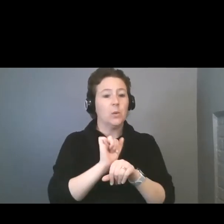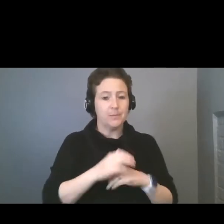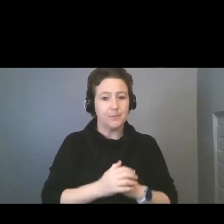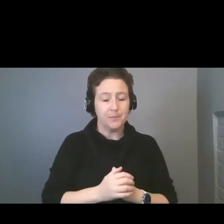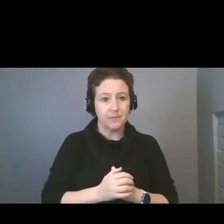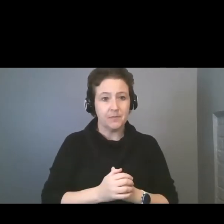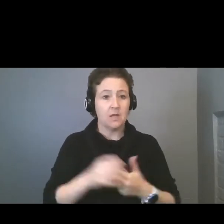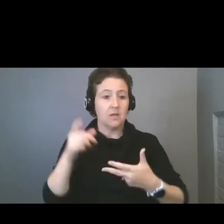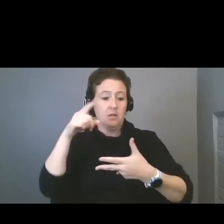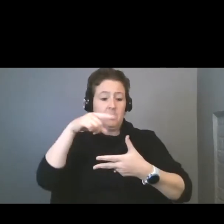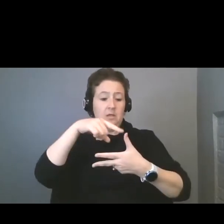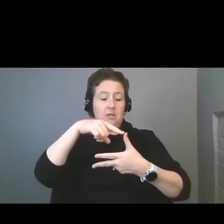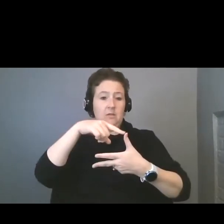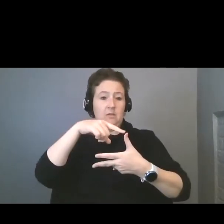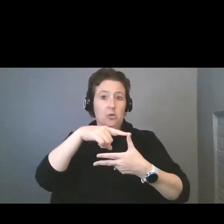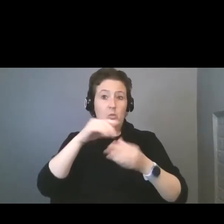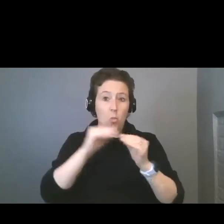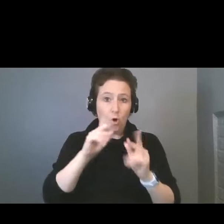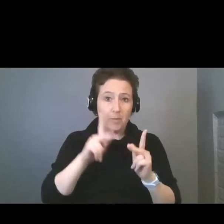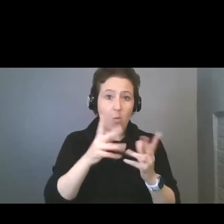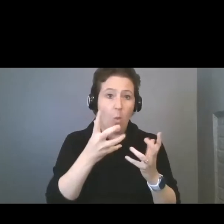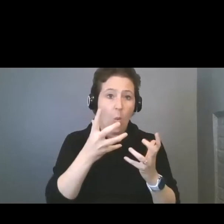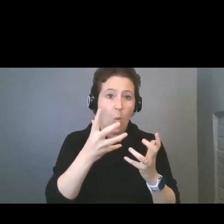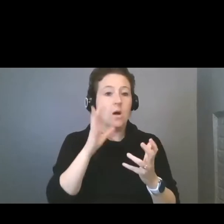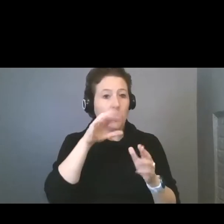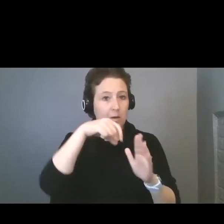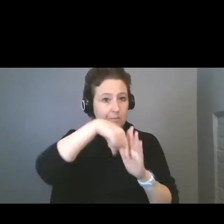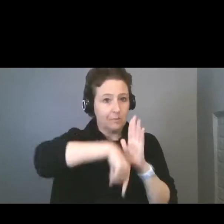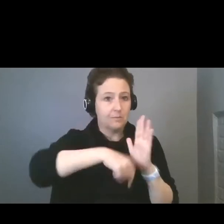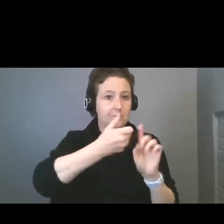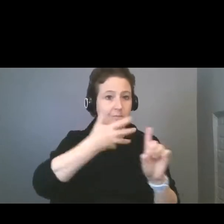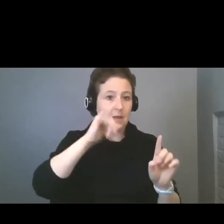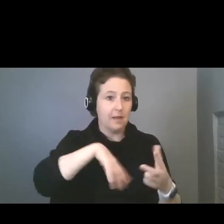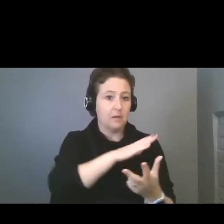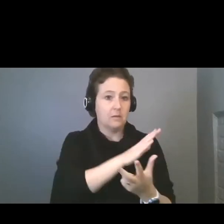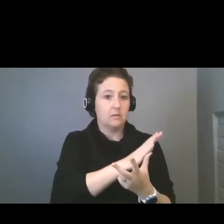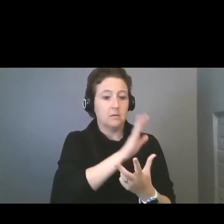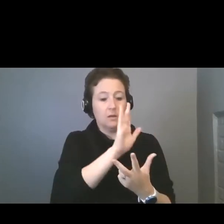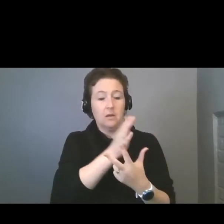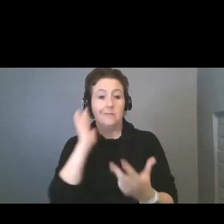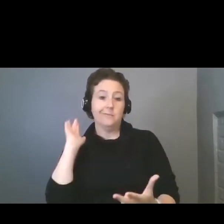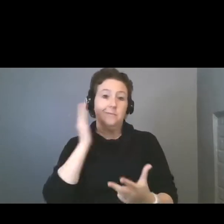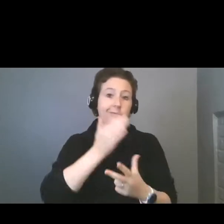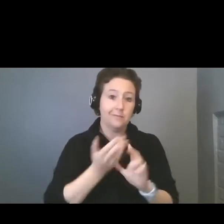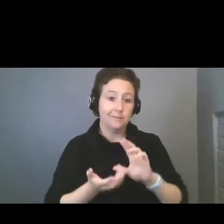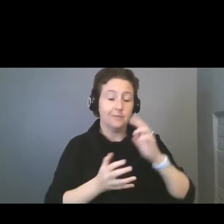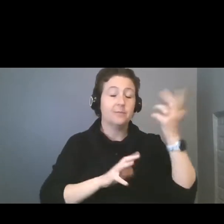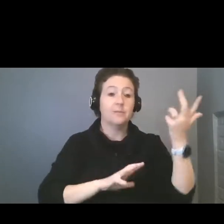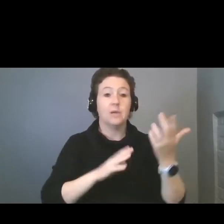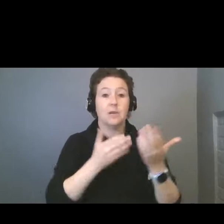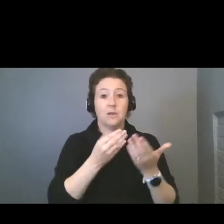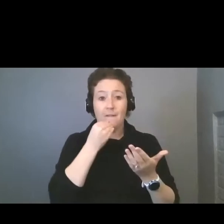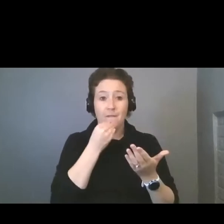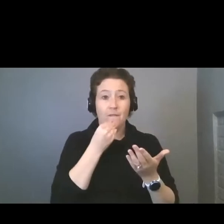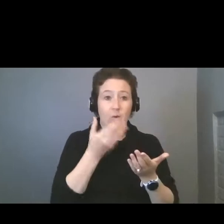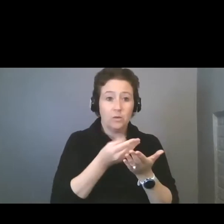First off is significantly increased demand, and we'll get into more of that in a moment. A seriously interrupted supply chain, which has caused the food bank to have